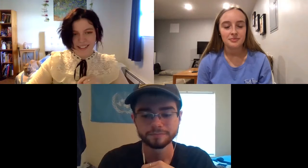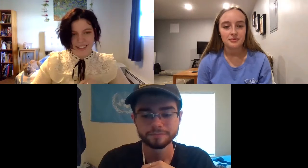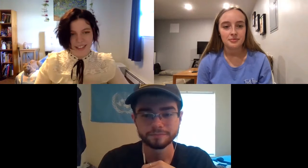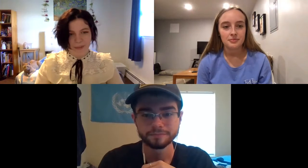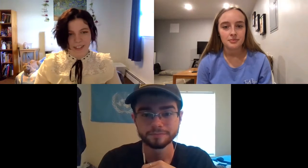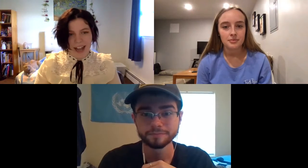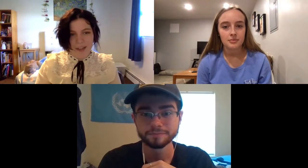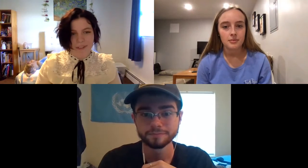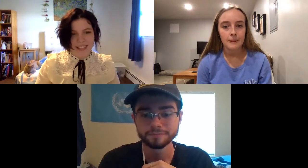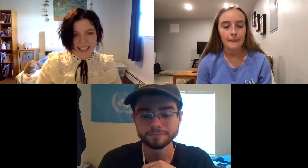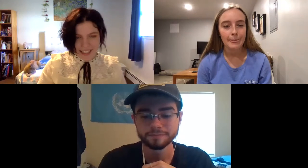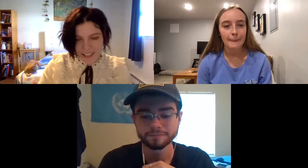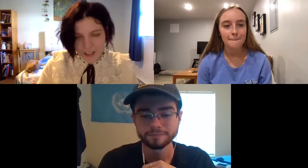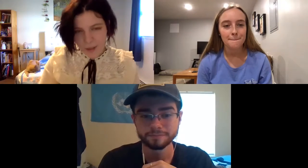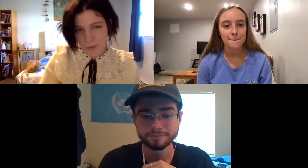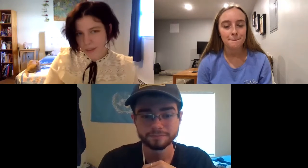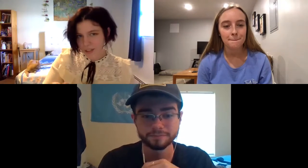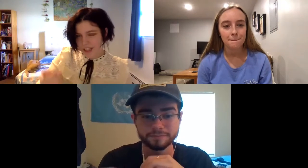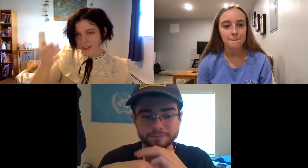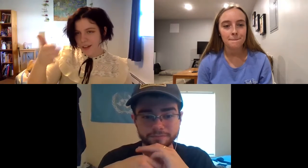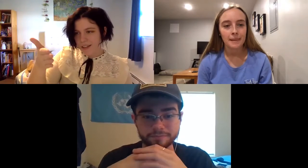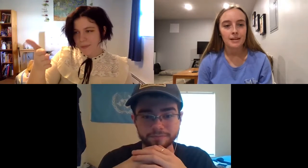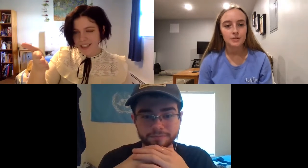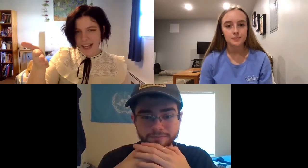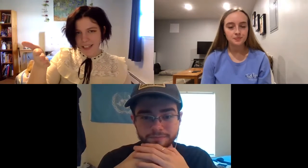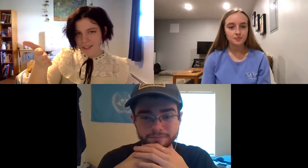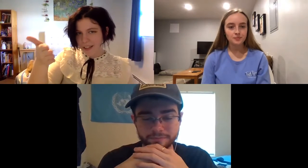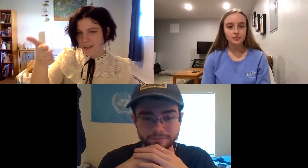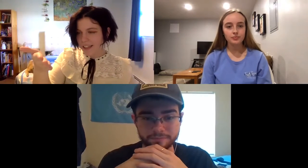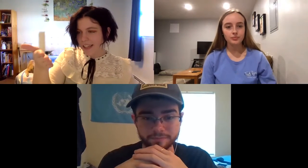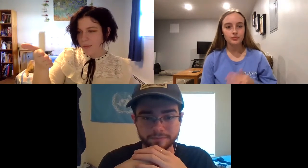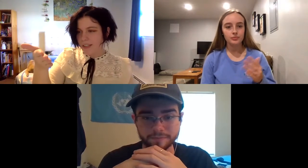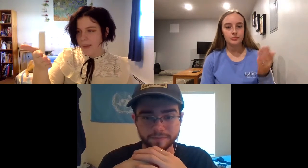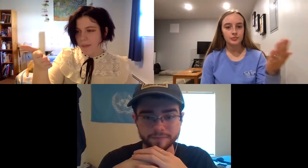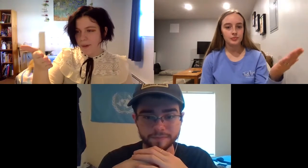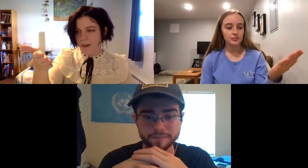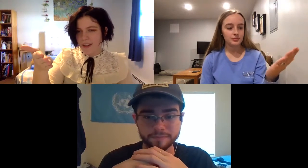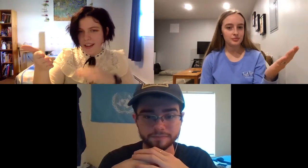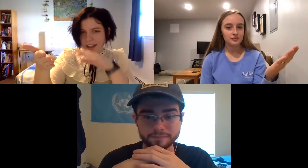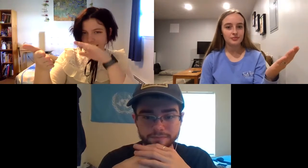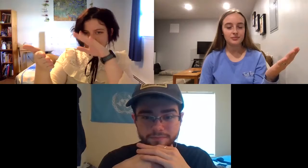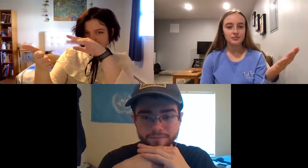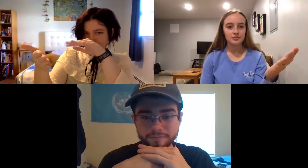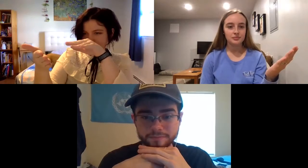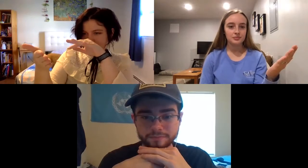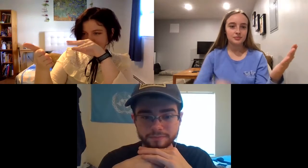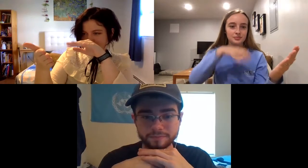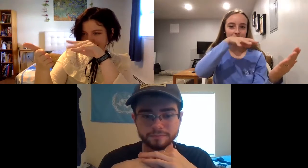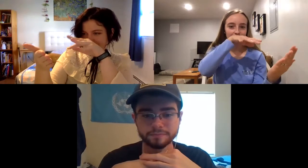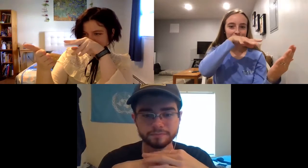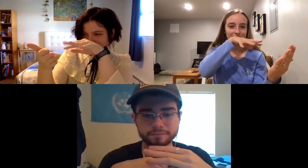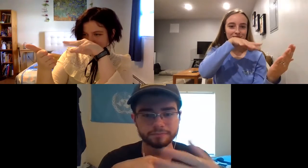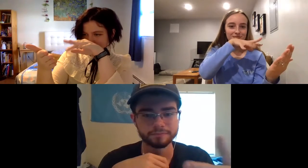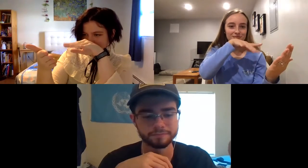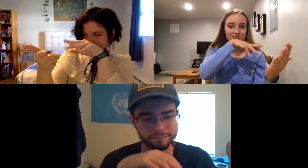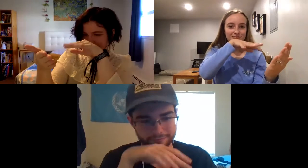Okay. Next we're going to have study, which you take your non-dominant hand, like you're looking at a piece of paper. And then you have your fingers